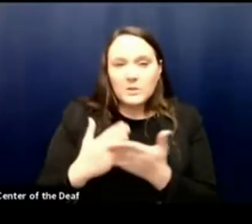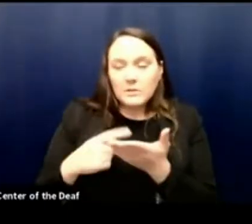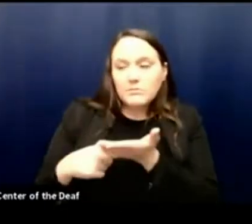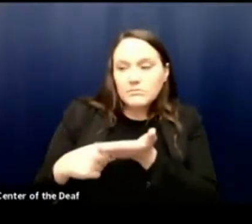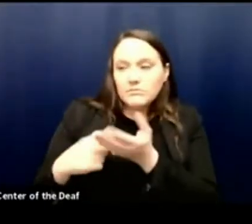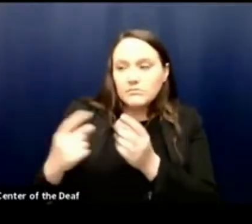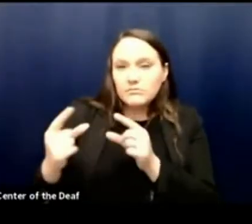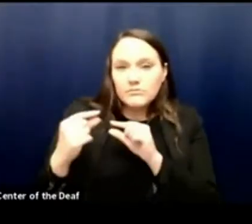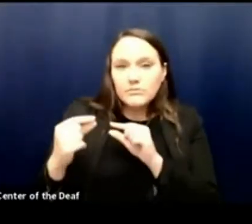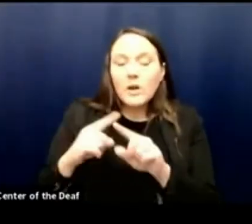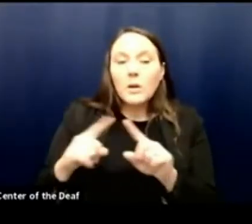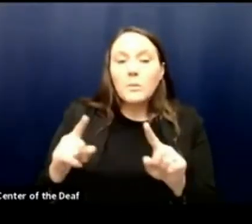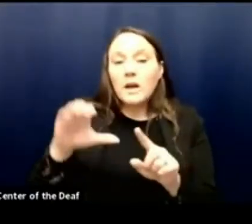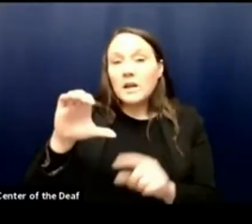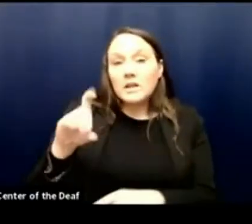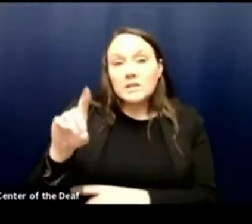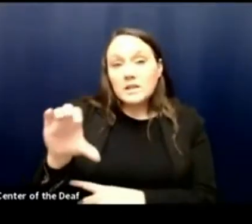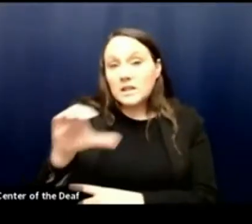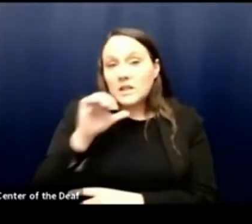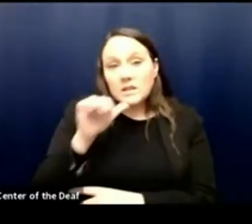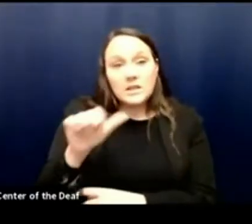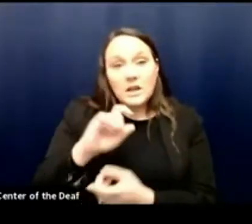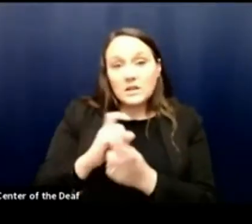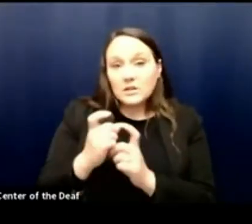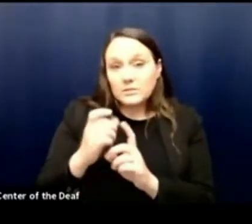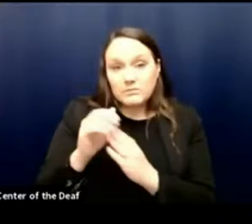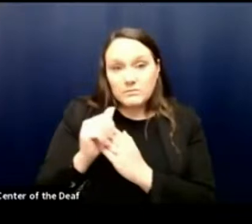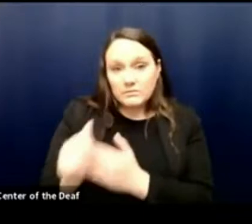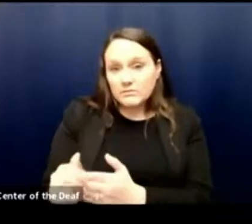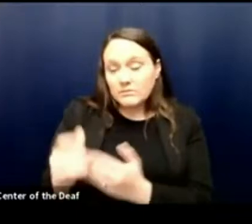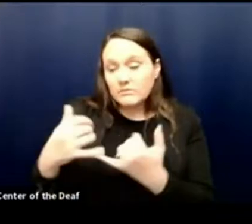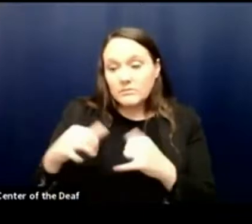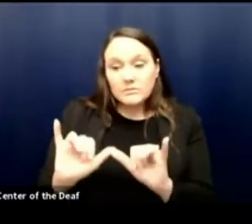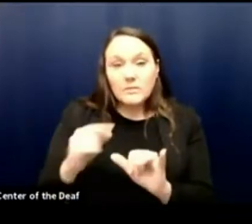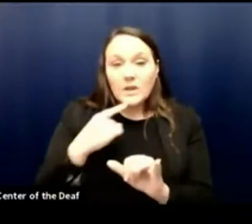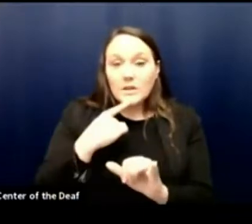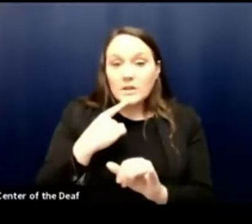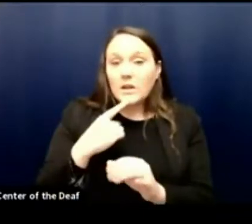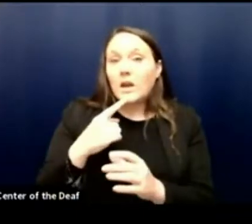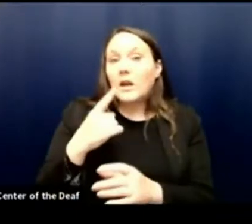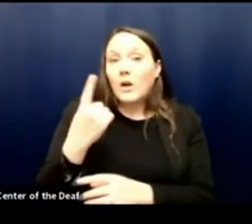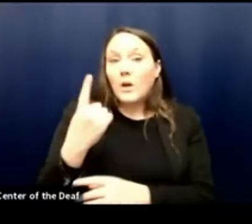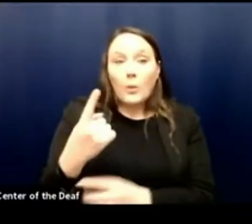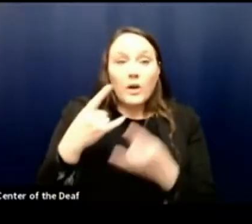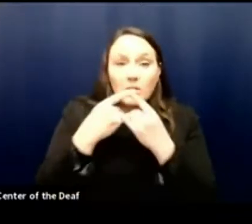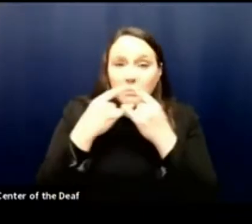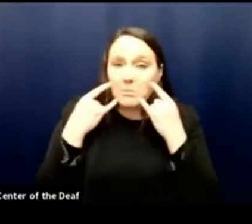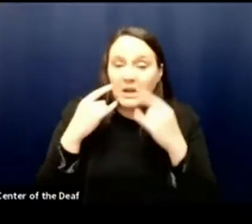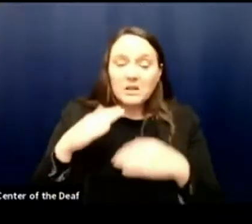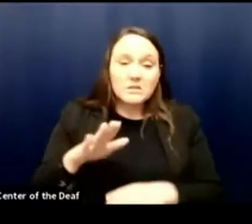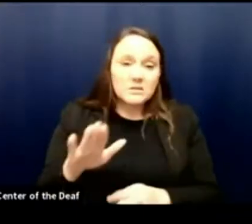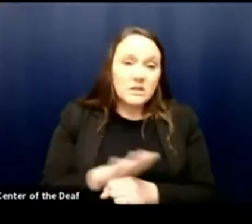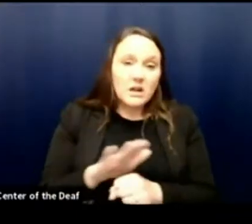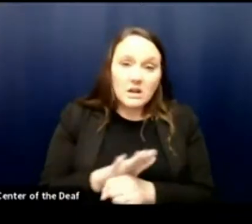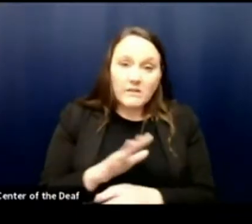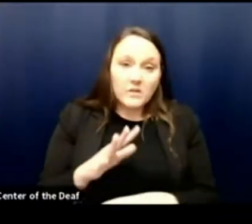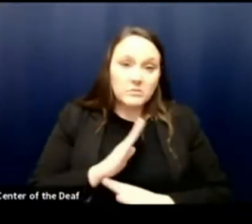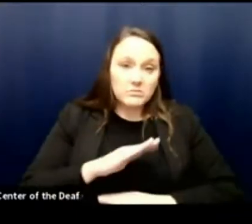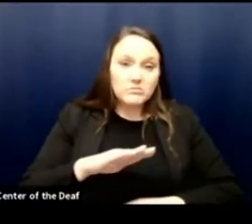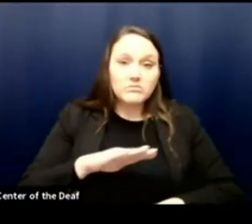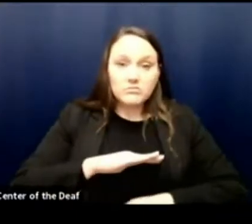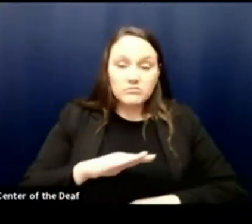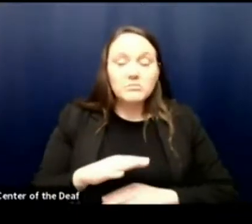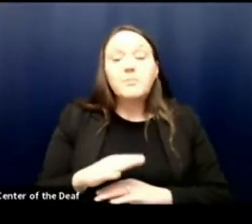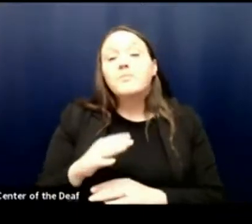but the CDC hasn't changed their guidance. They still say that a single mask is adequate. A mask is